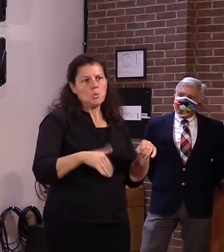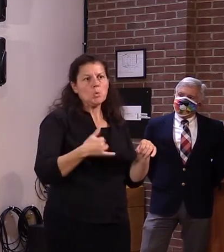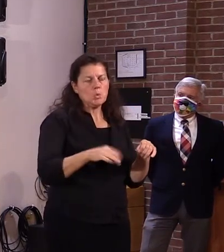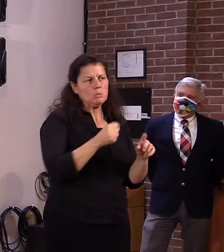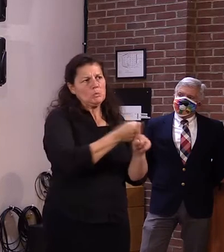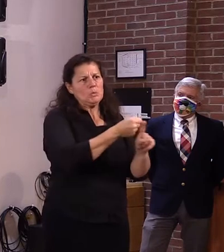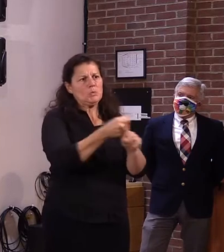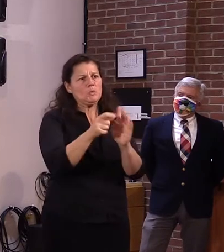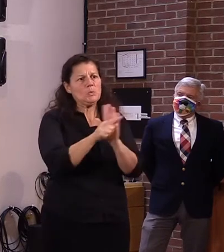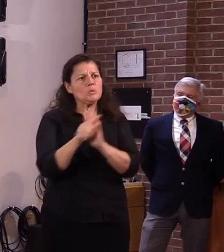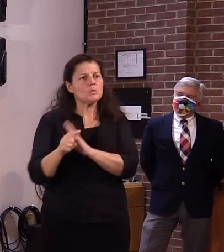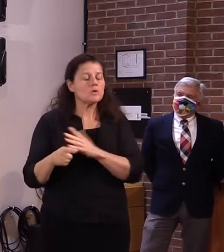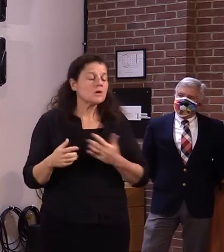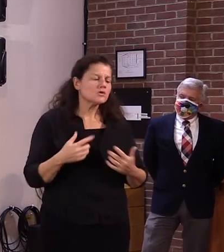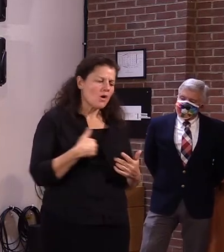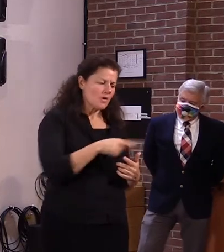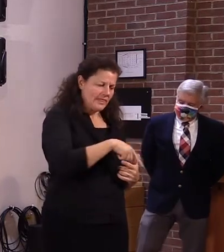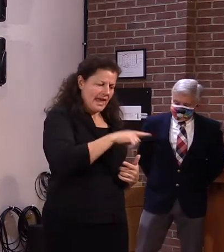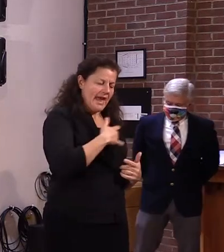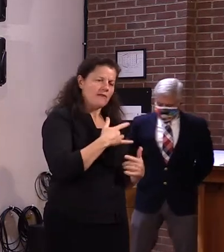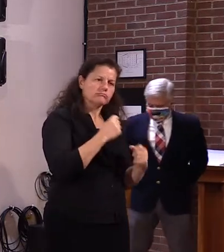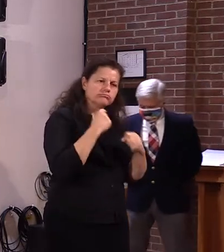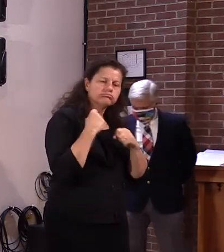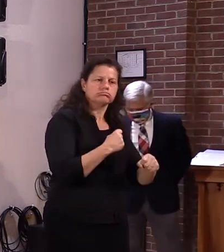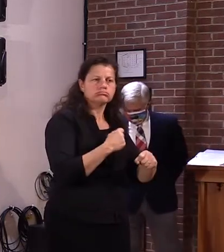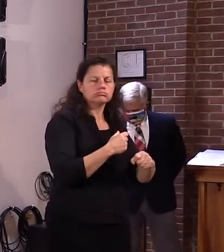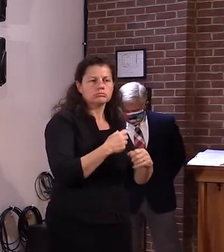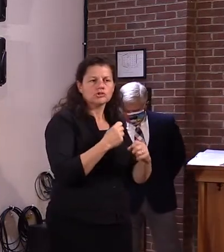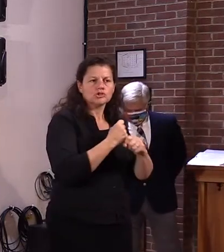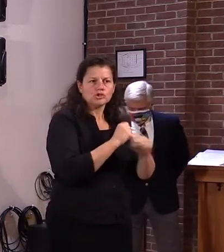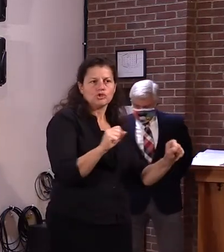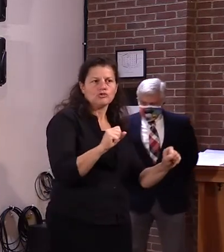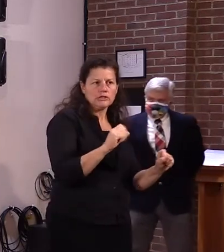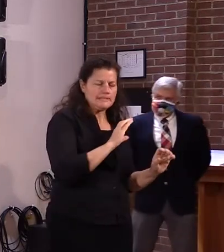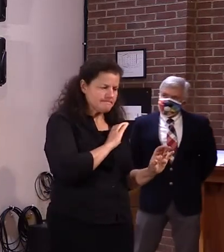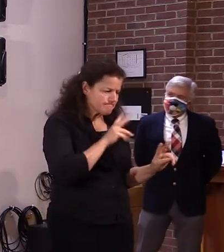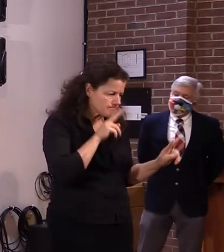sure that the security around that is quite good.